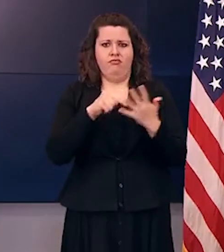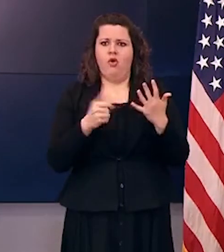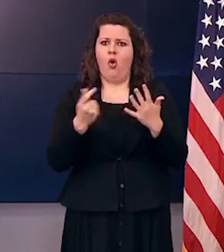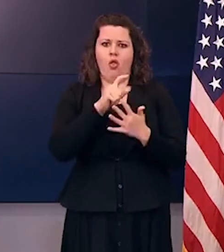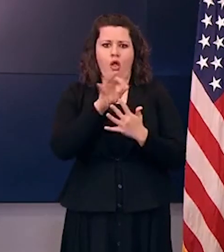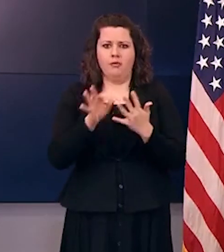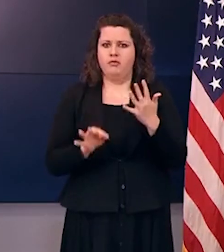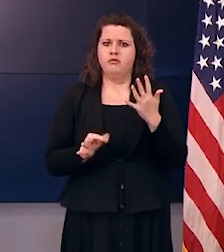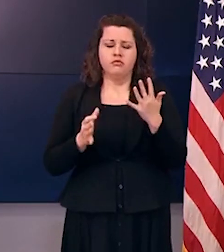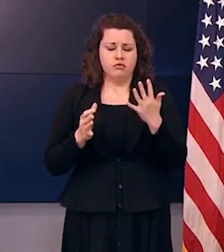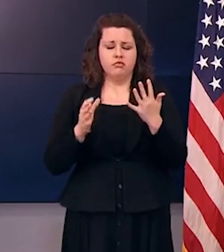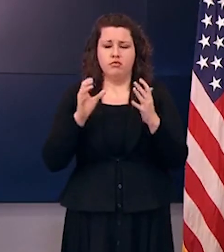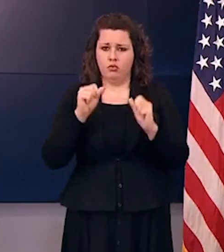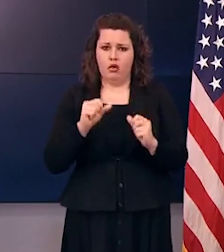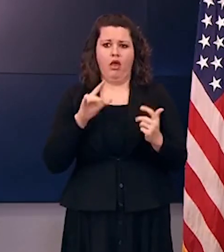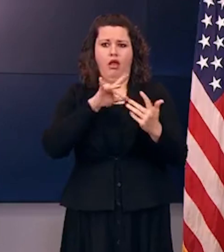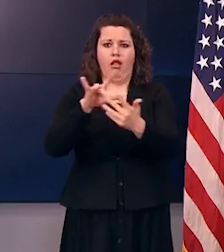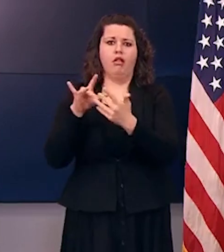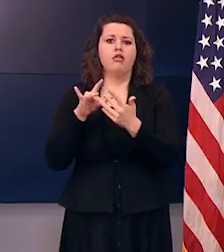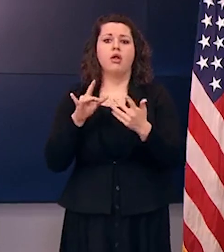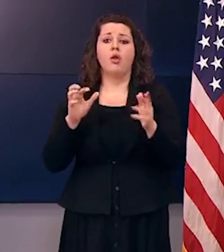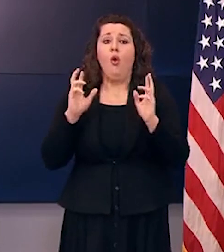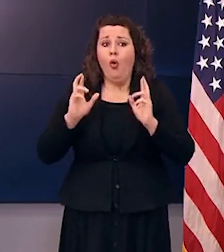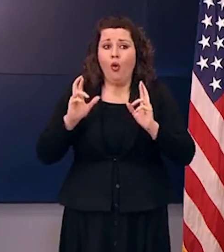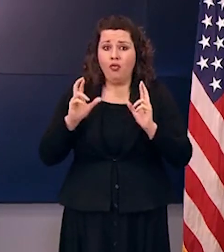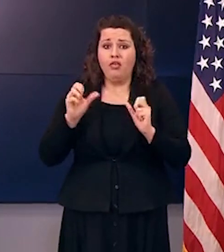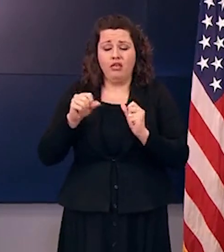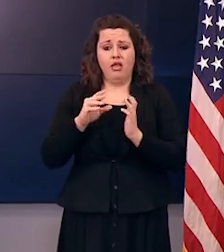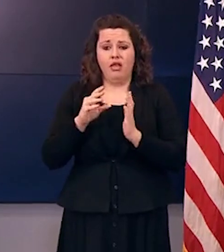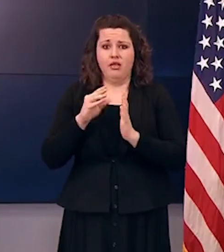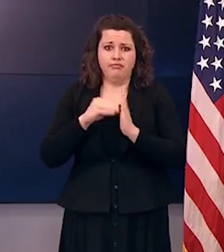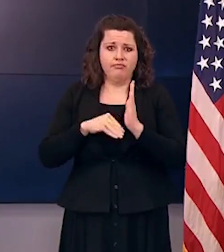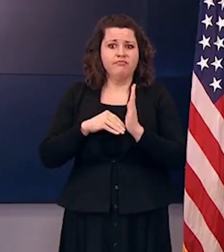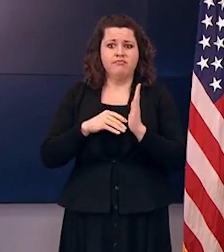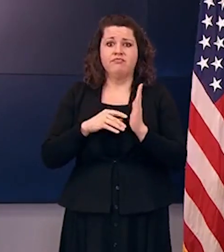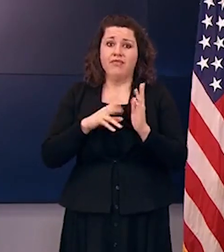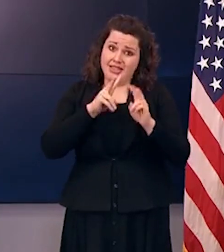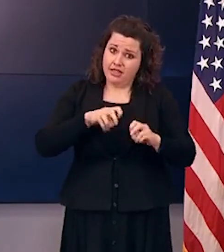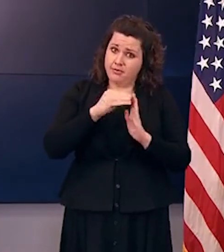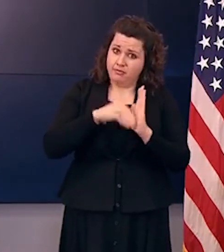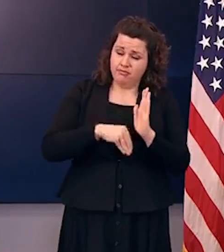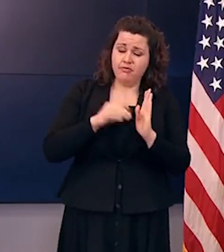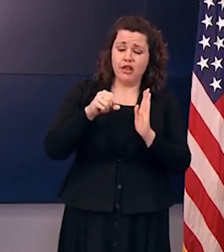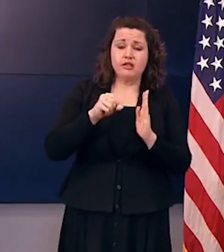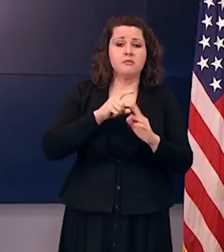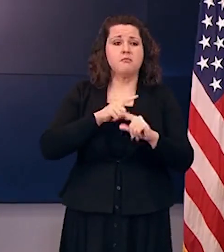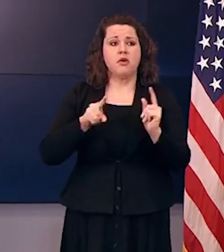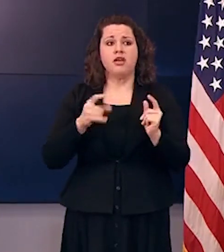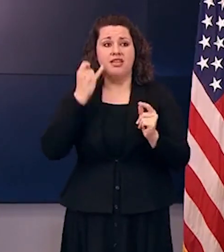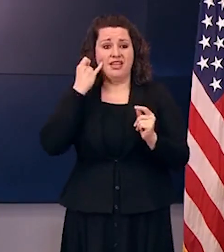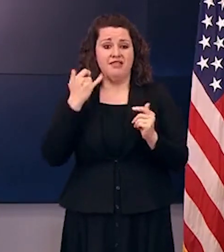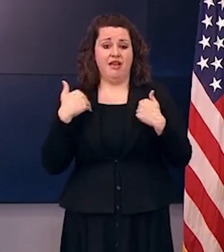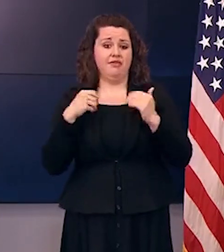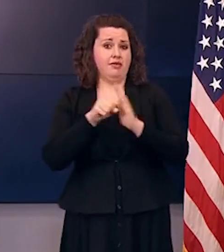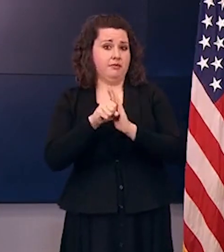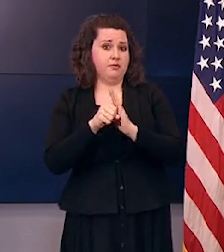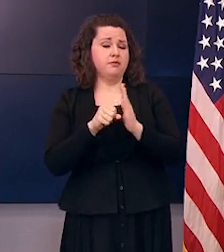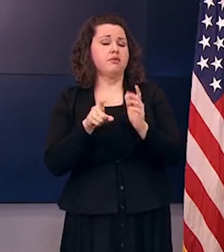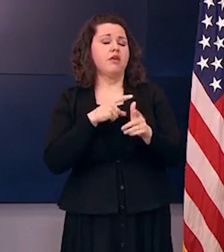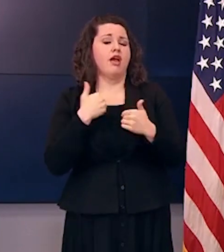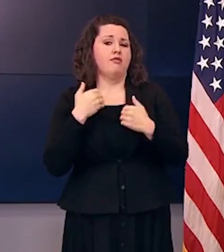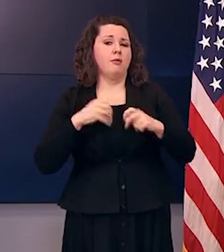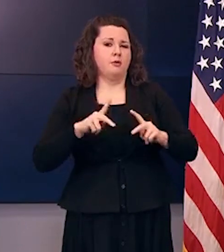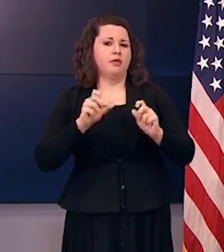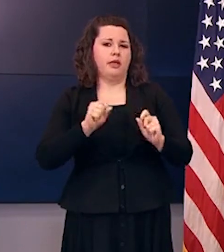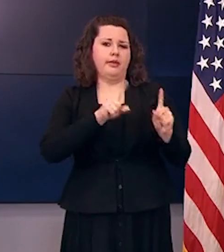they can outreach and hopefully complete not only an assessment, but if they are symptomatic, then have the opportunity